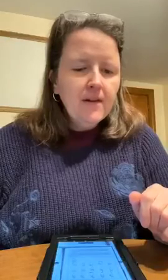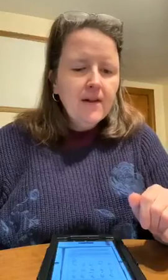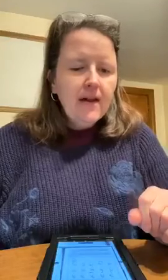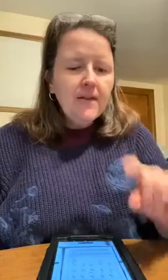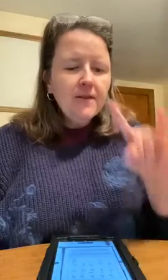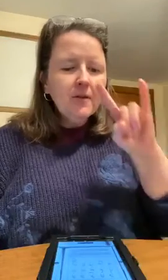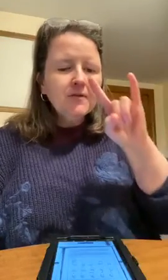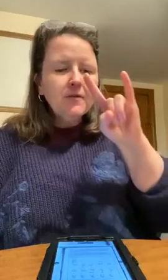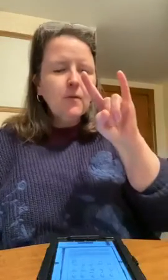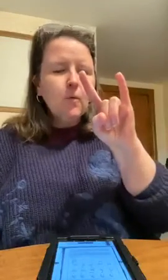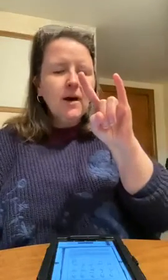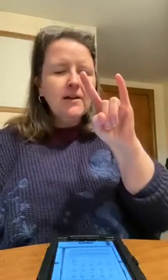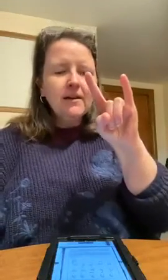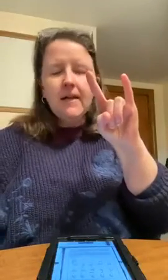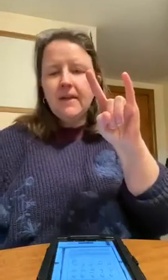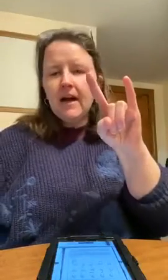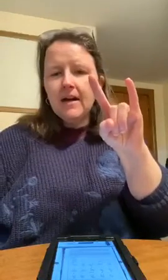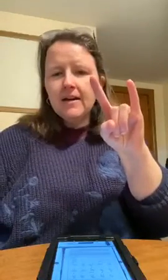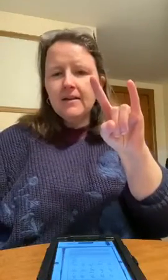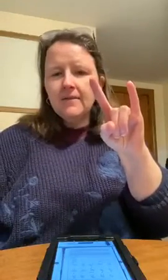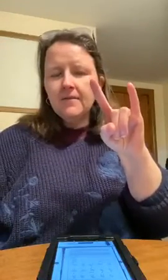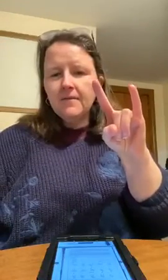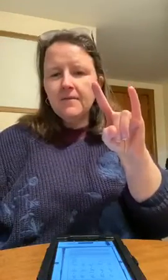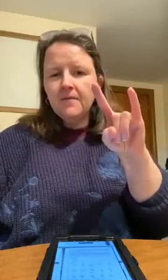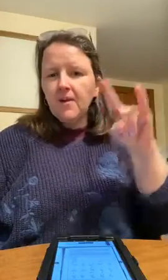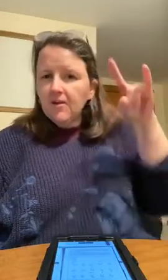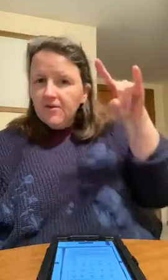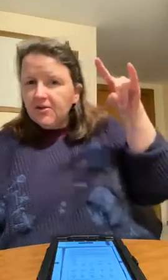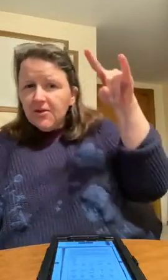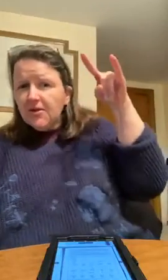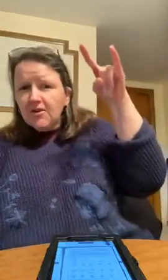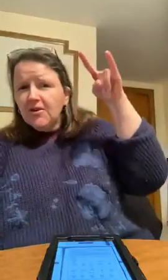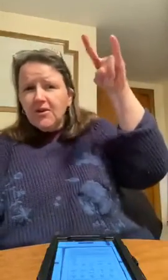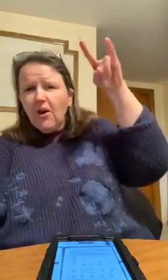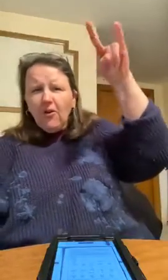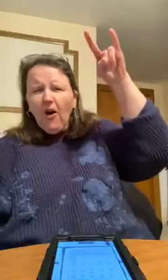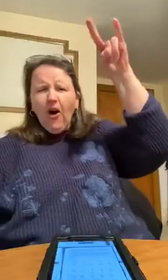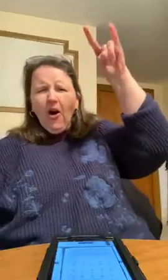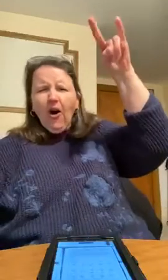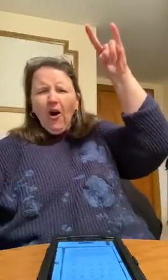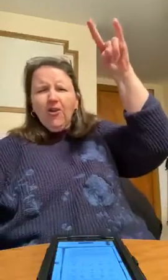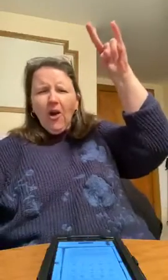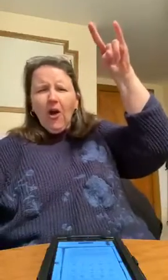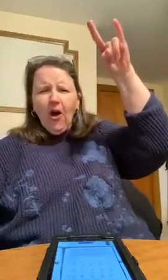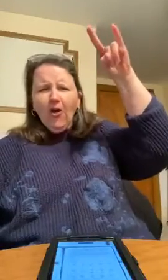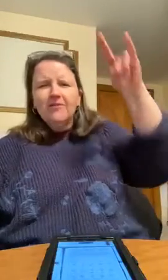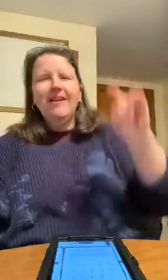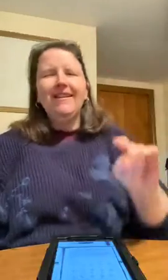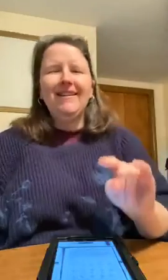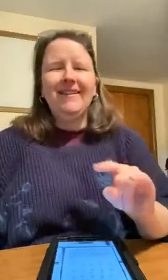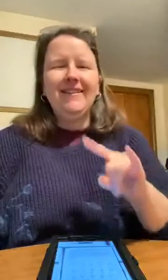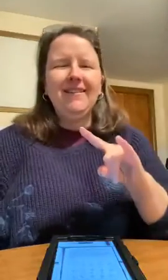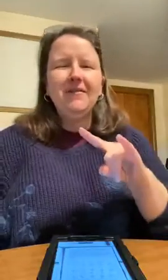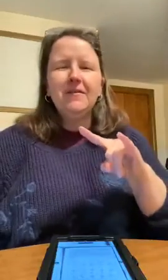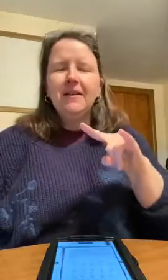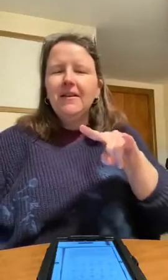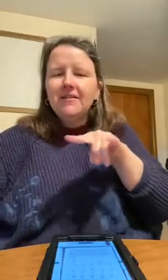And there's also the 1 in the I. Dude, all right, yeah. So there's